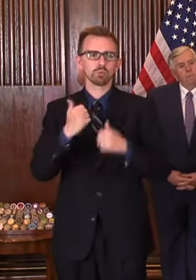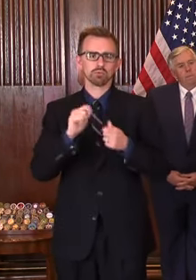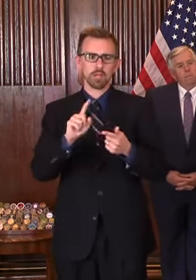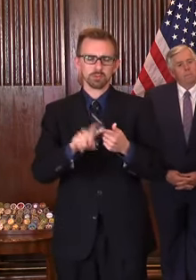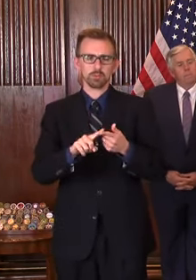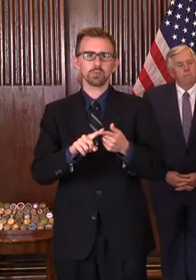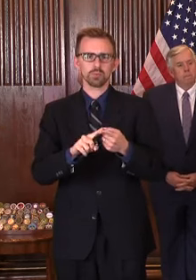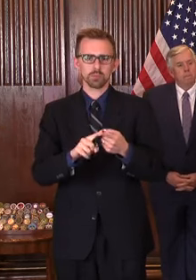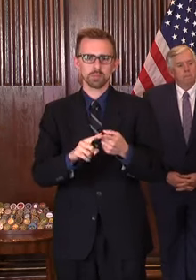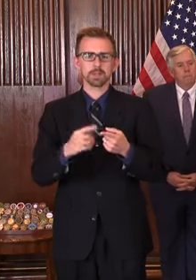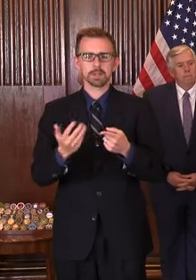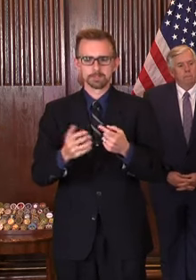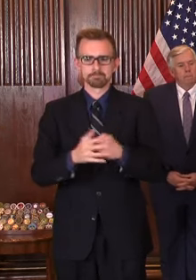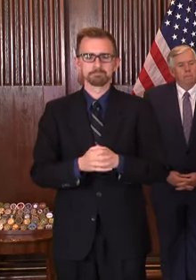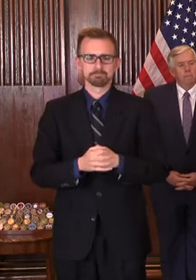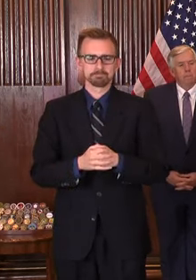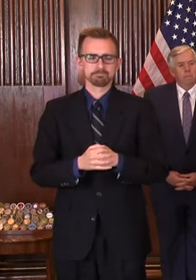tangibly